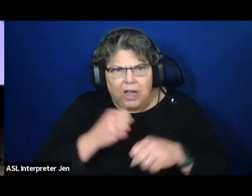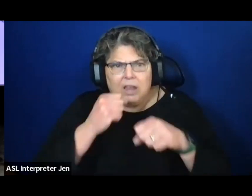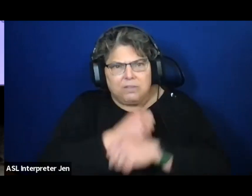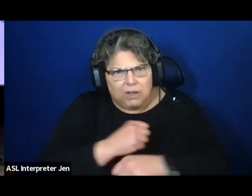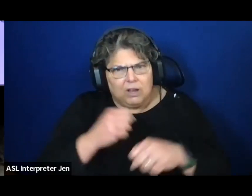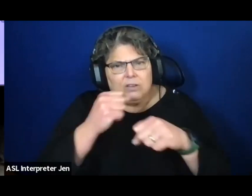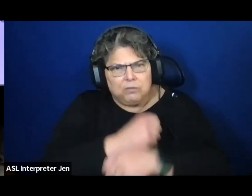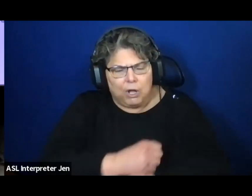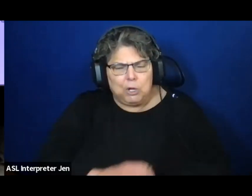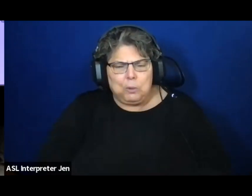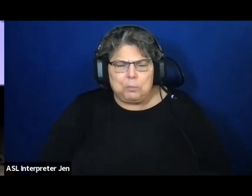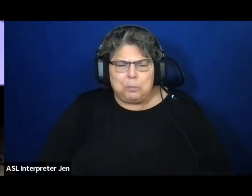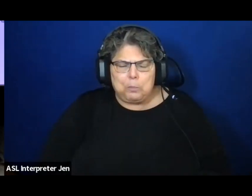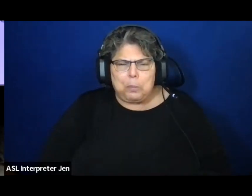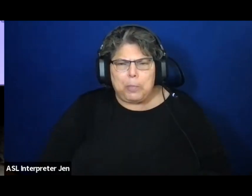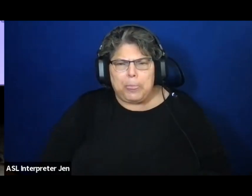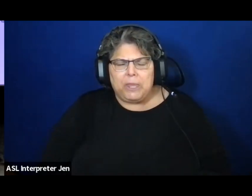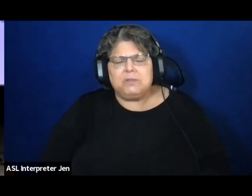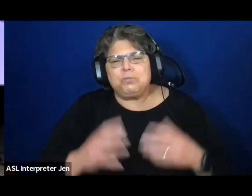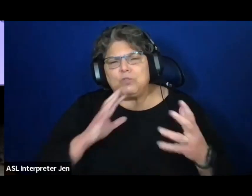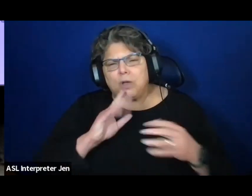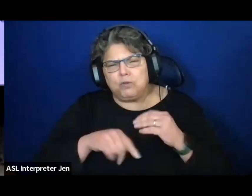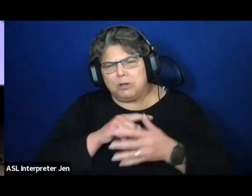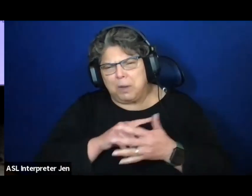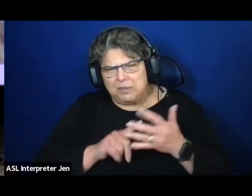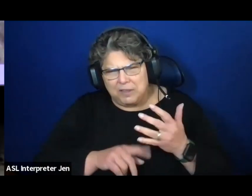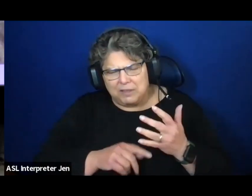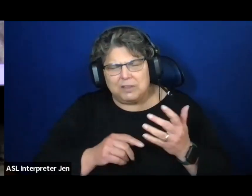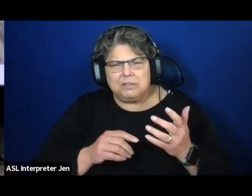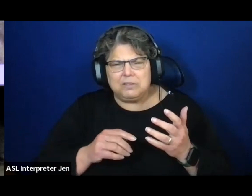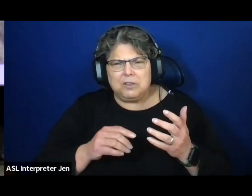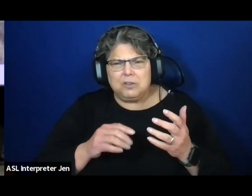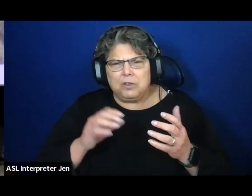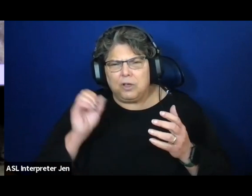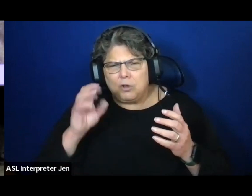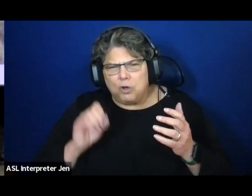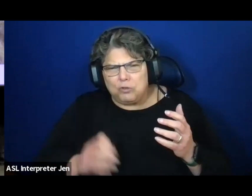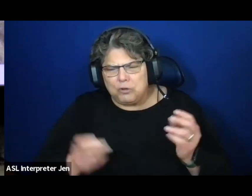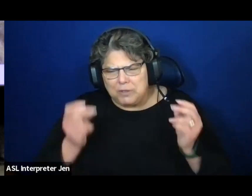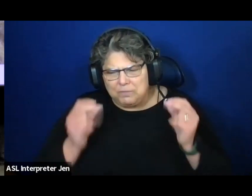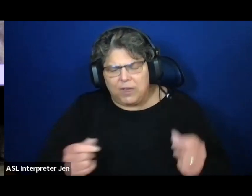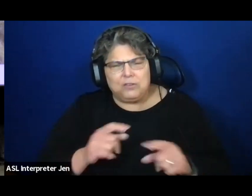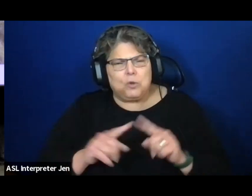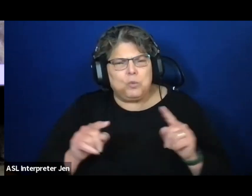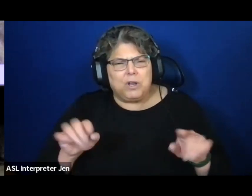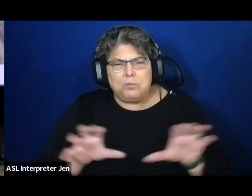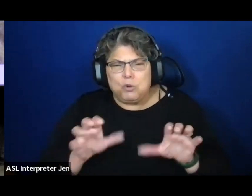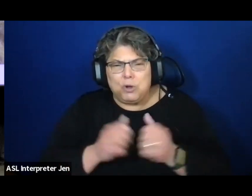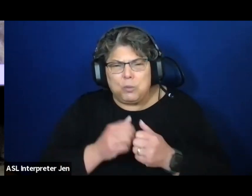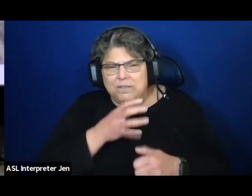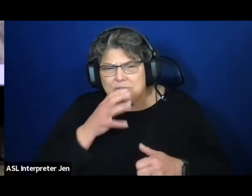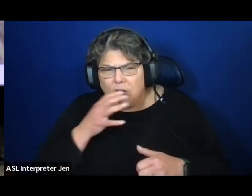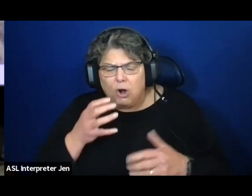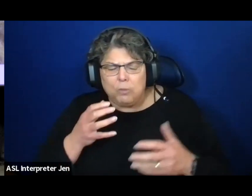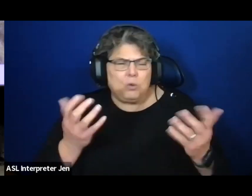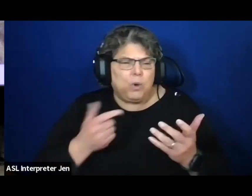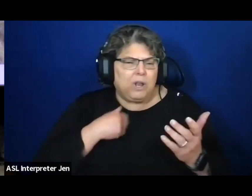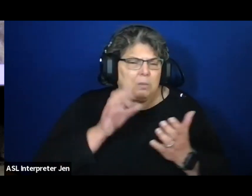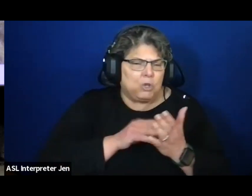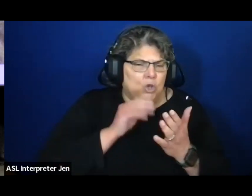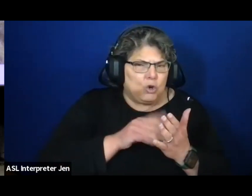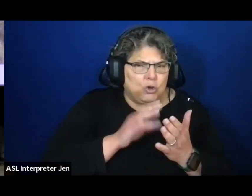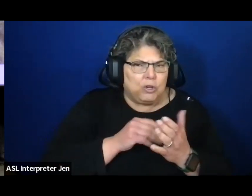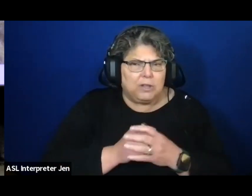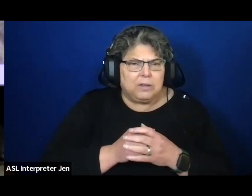Okay, so I've talked about these things. I'll kind of go through some of these fast and what I'm doing now in terms of the farming, what I'm learning. This is